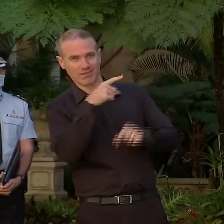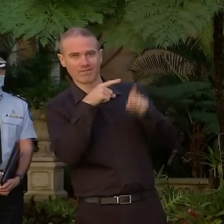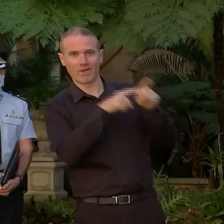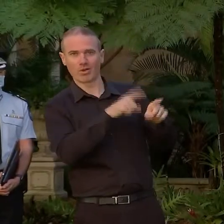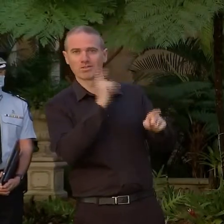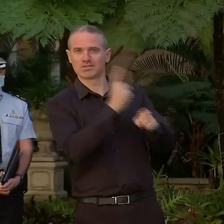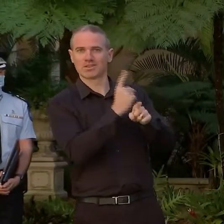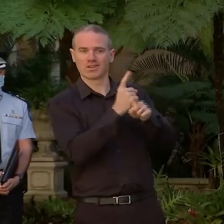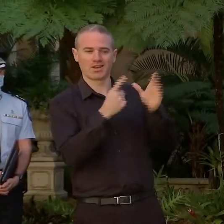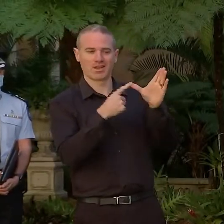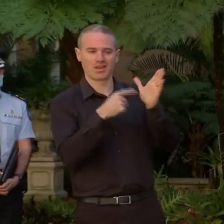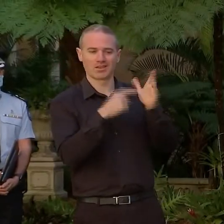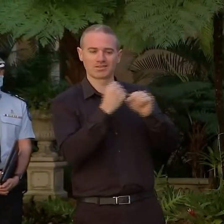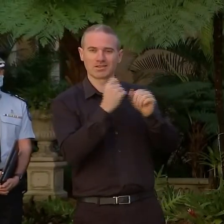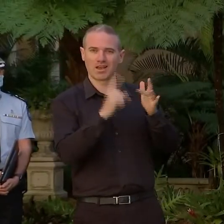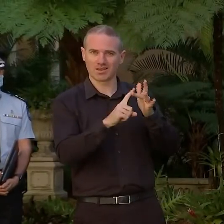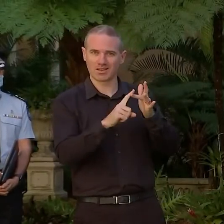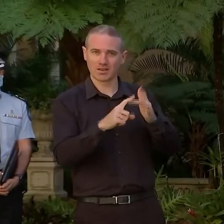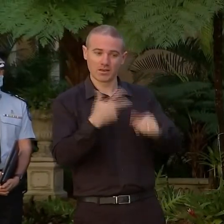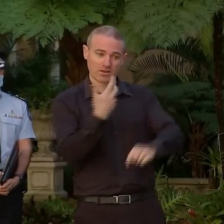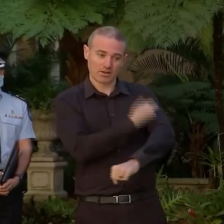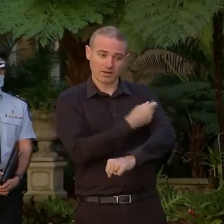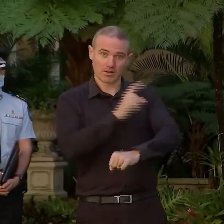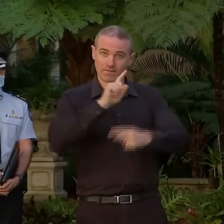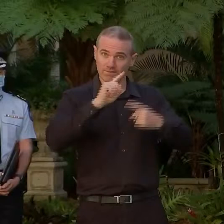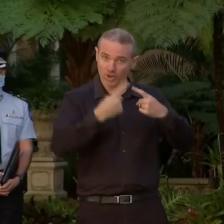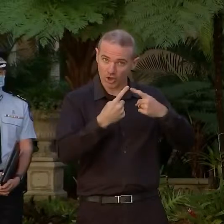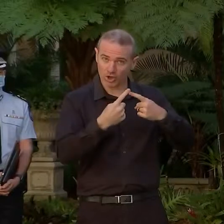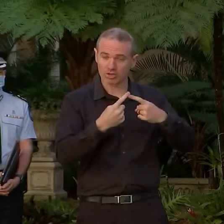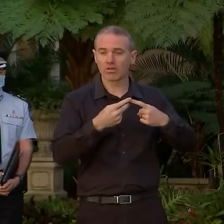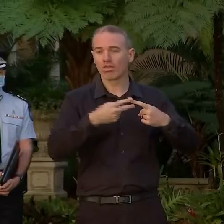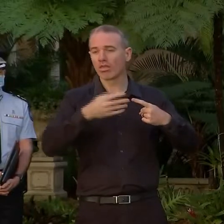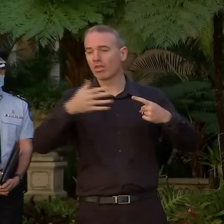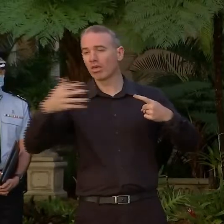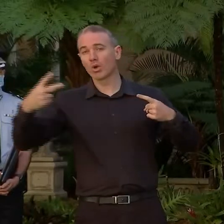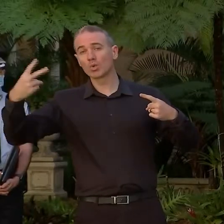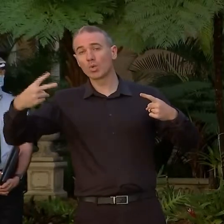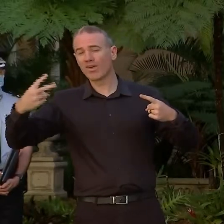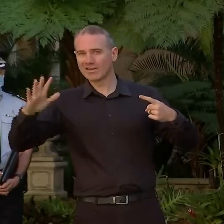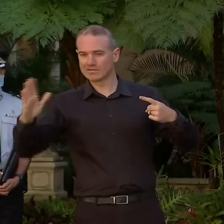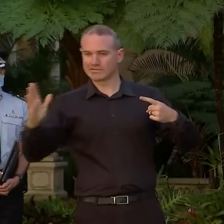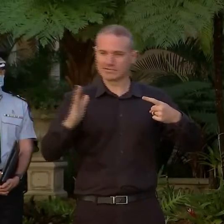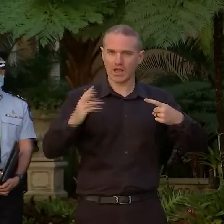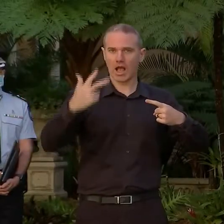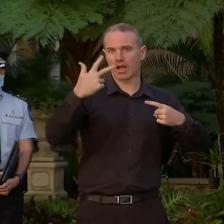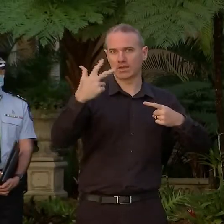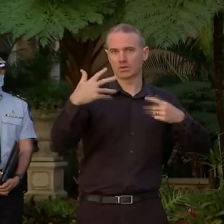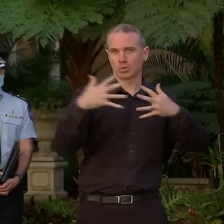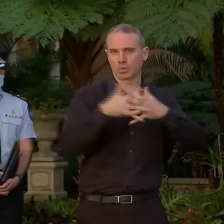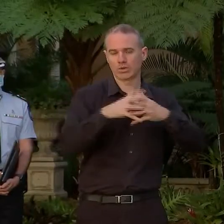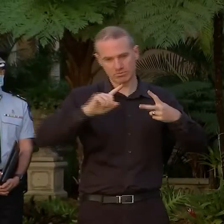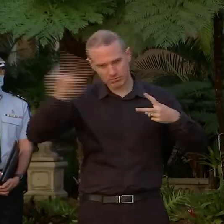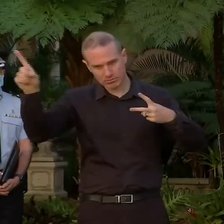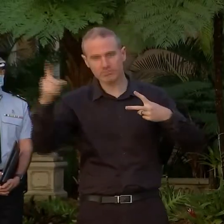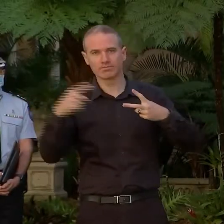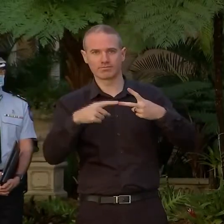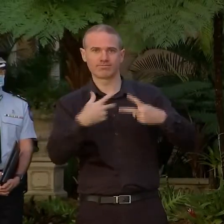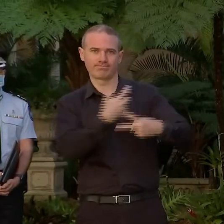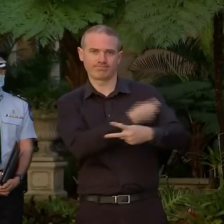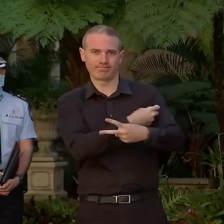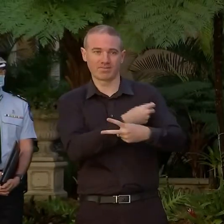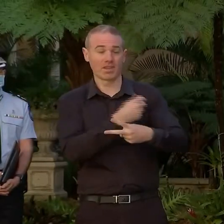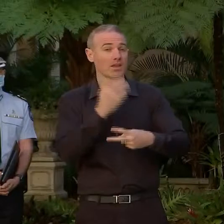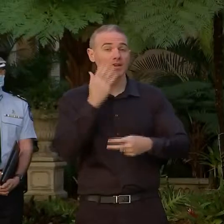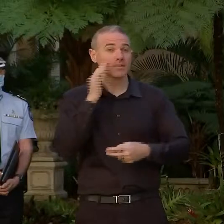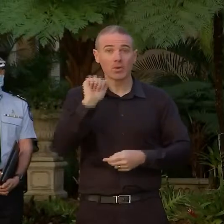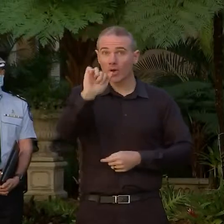8 weeks, after that first dose, you should go and get your second dose. And that applies for anyone. It doesn't matter what age you are. If you've